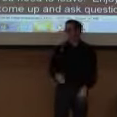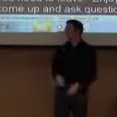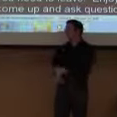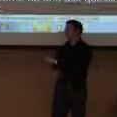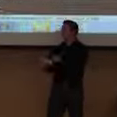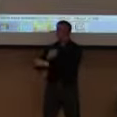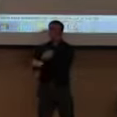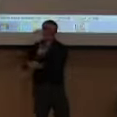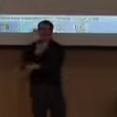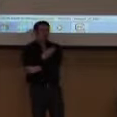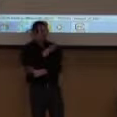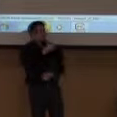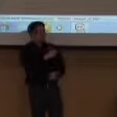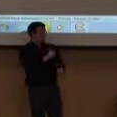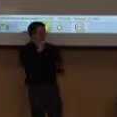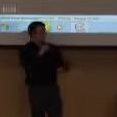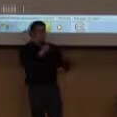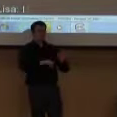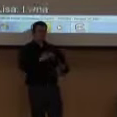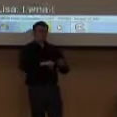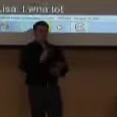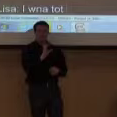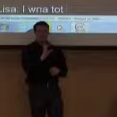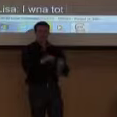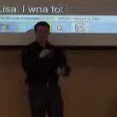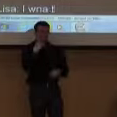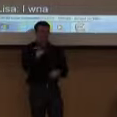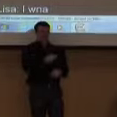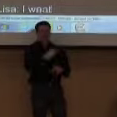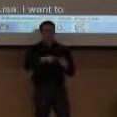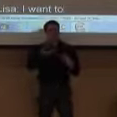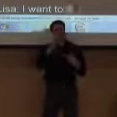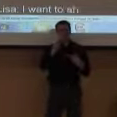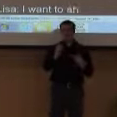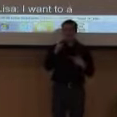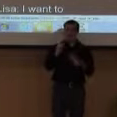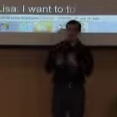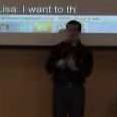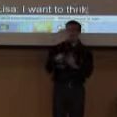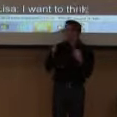just want to thank Chris for captioning for us today, and Steve for interpreting.